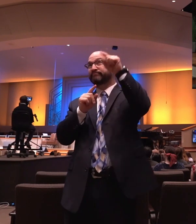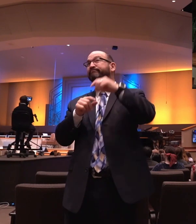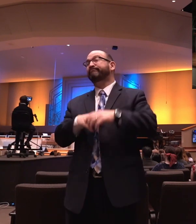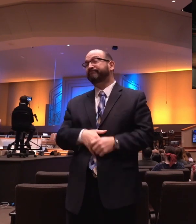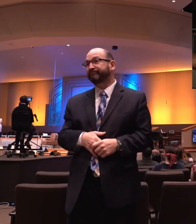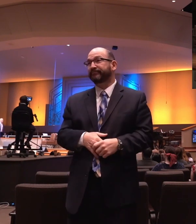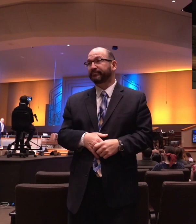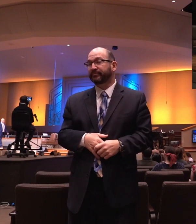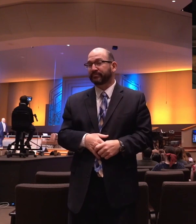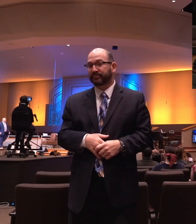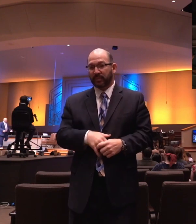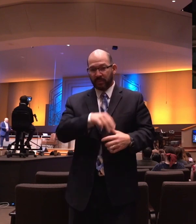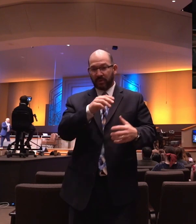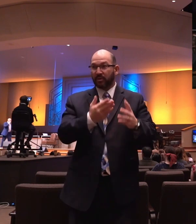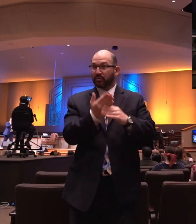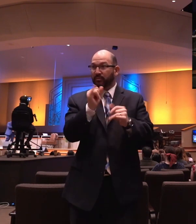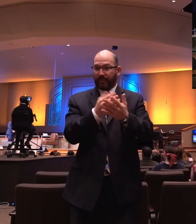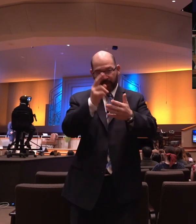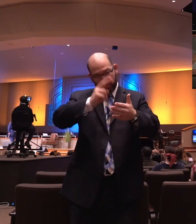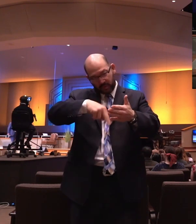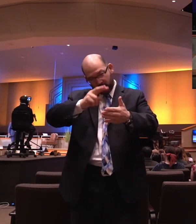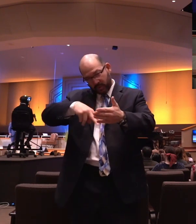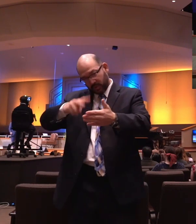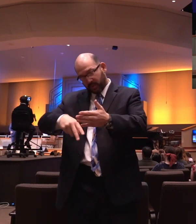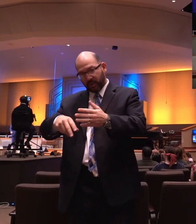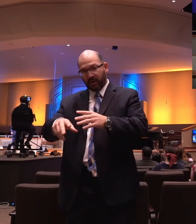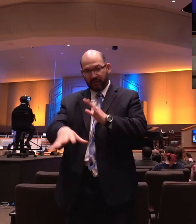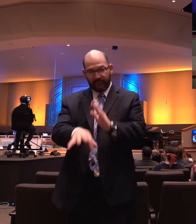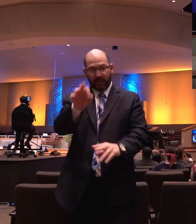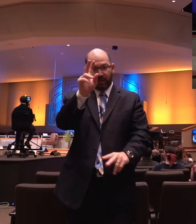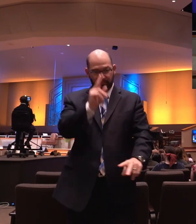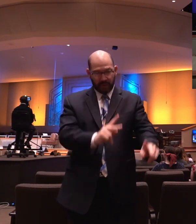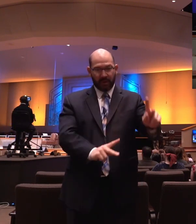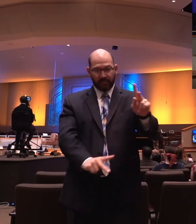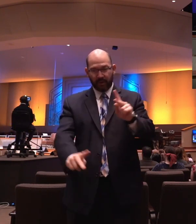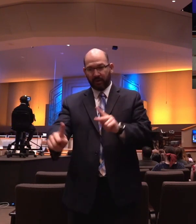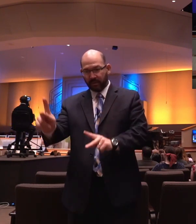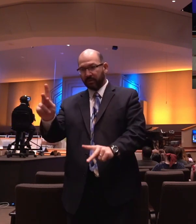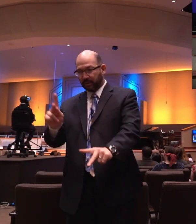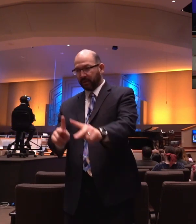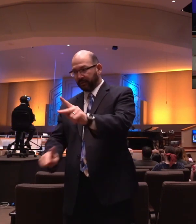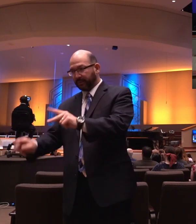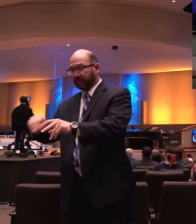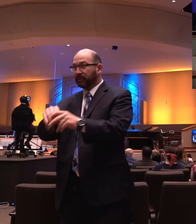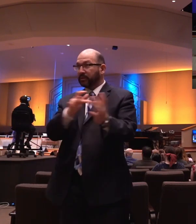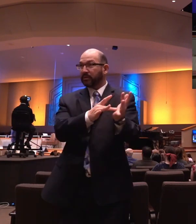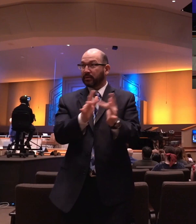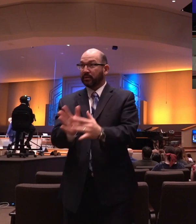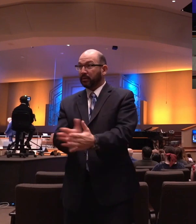You read through the Scriptures and you find person after person after person after person.